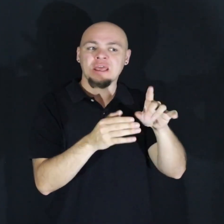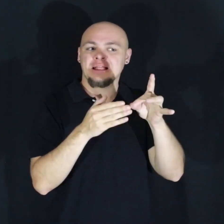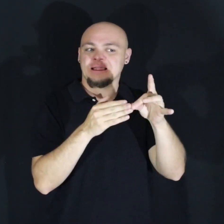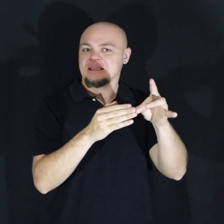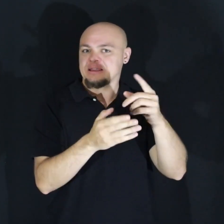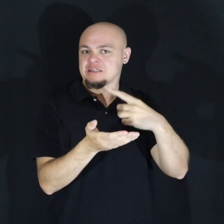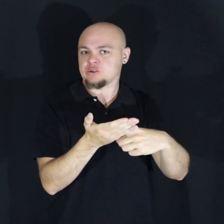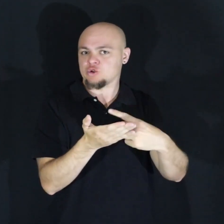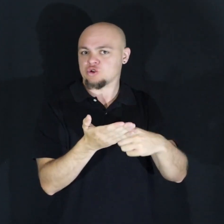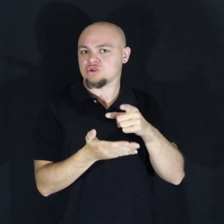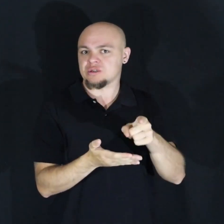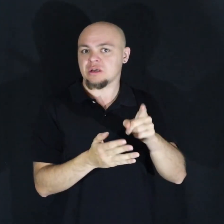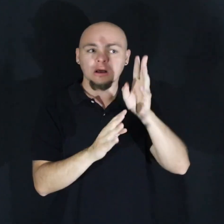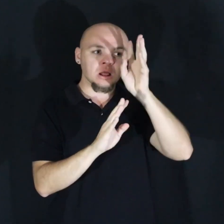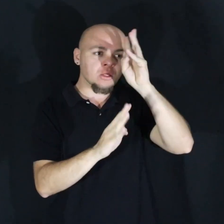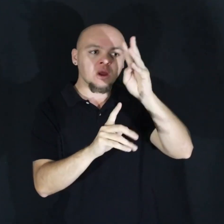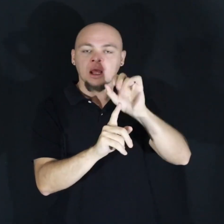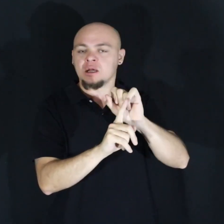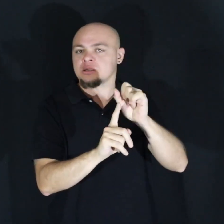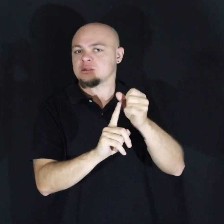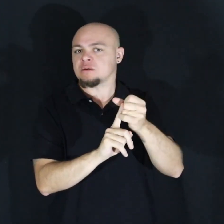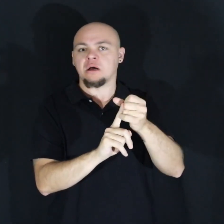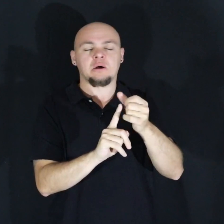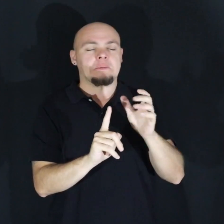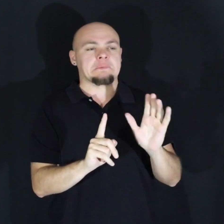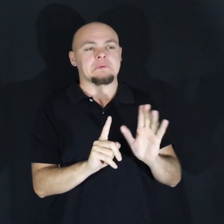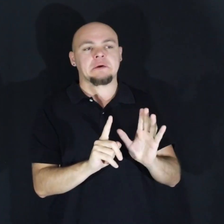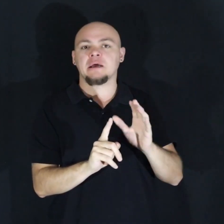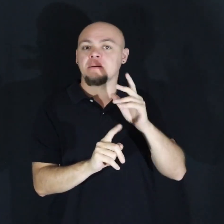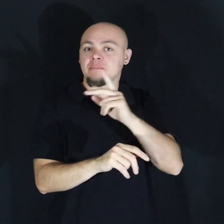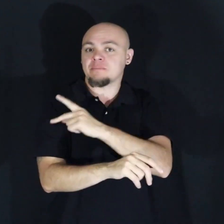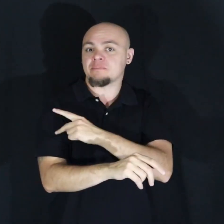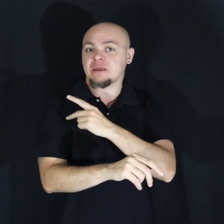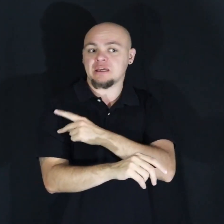we never want to create a situation ever where we're dealing with a